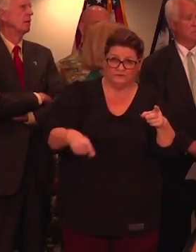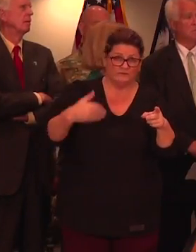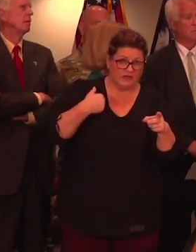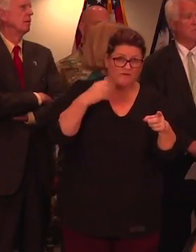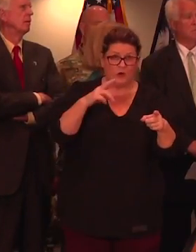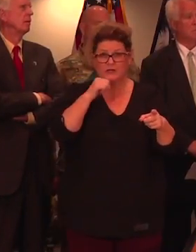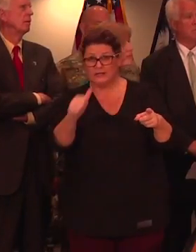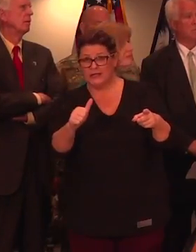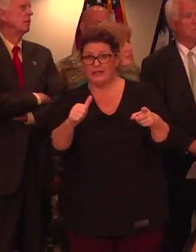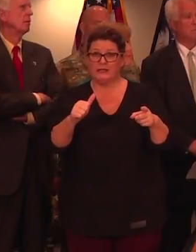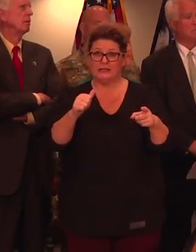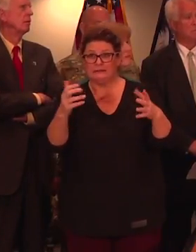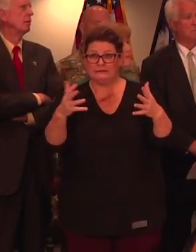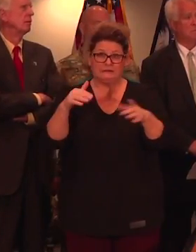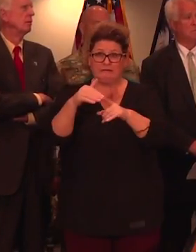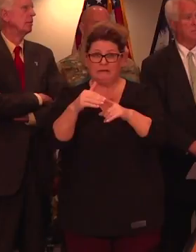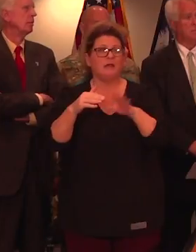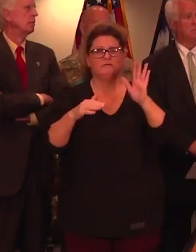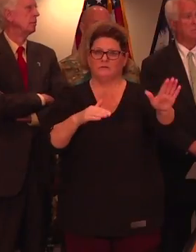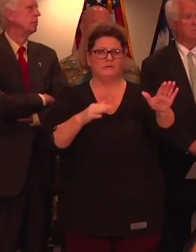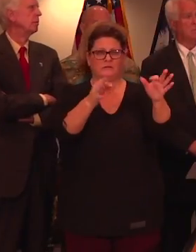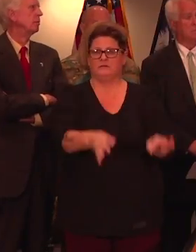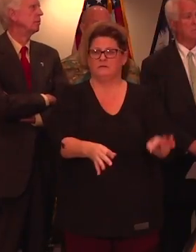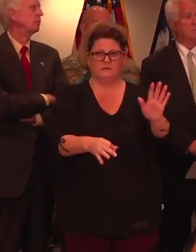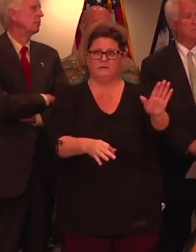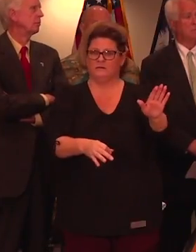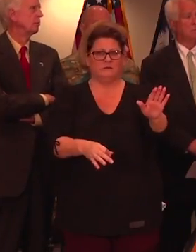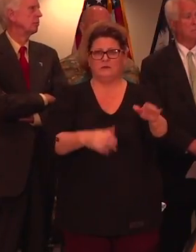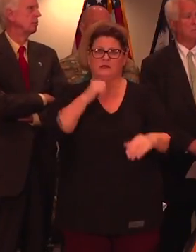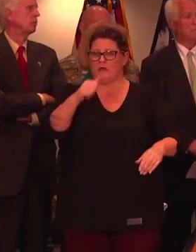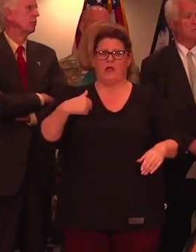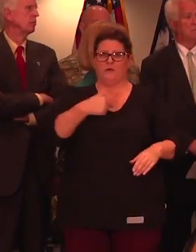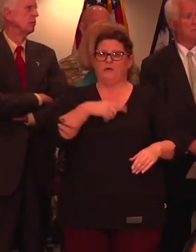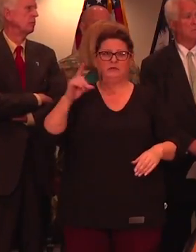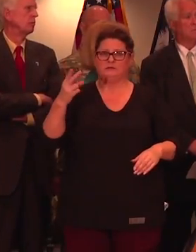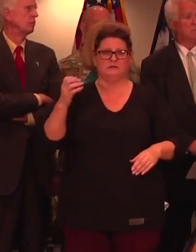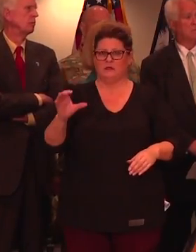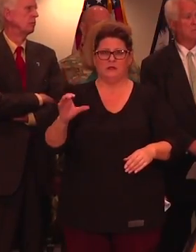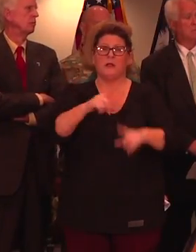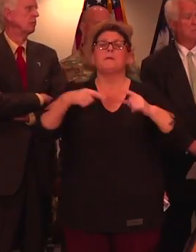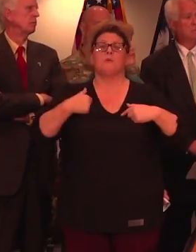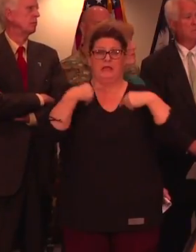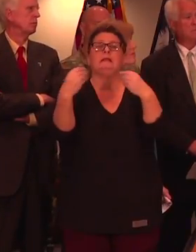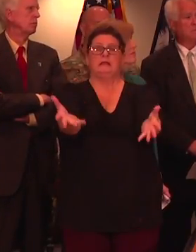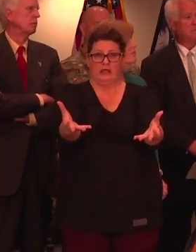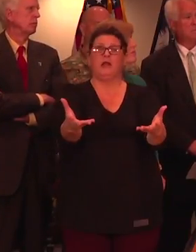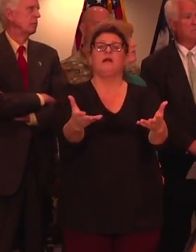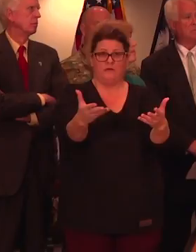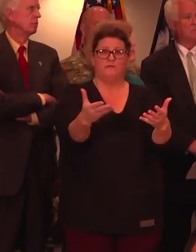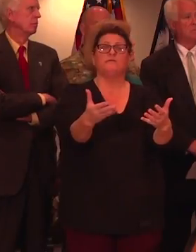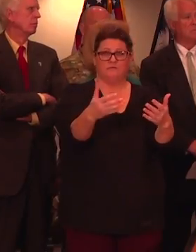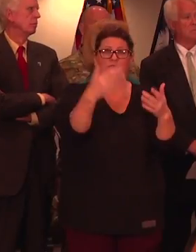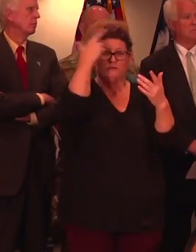them meeting that criteria. And so it's the healthcare provider who is making the decision ultimately about testing. But we do want to encourage individuals not